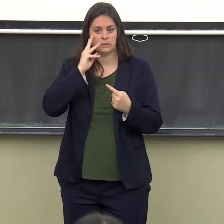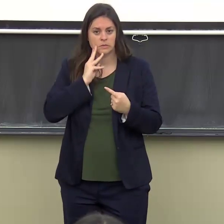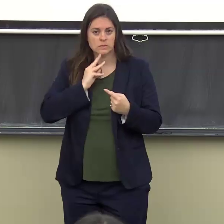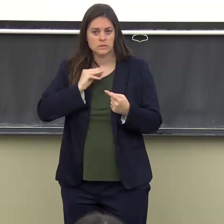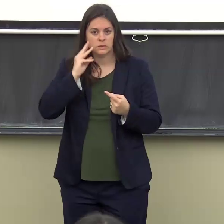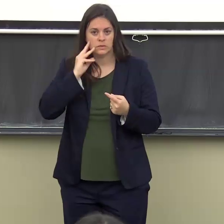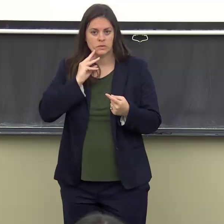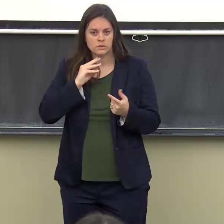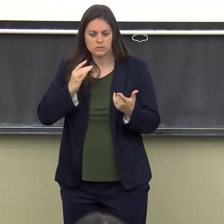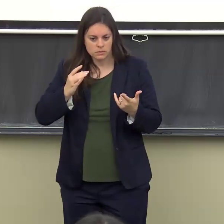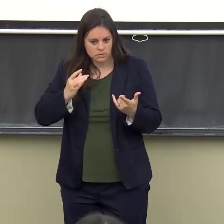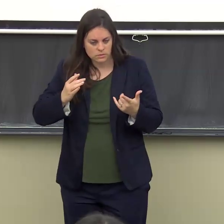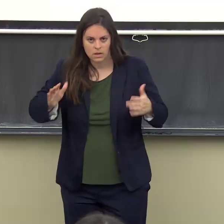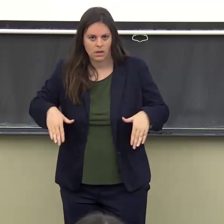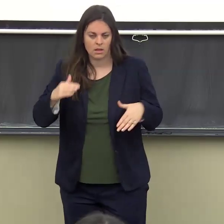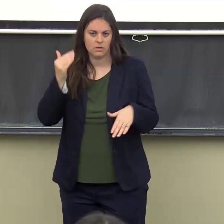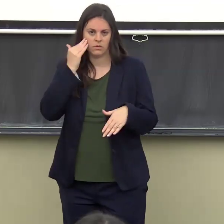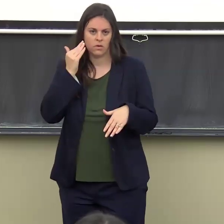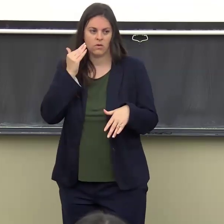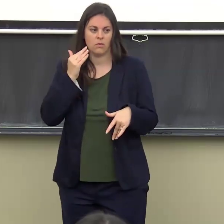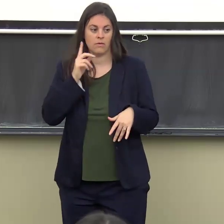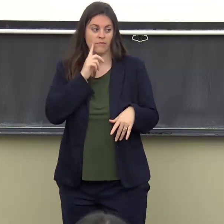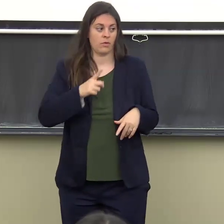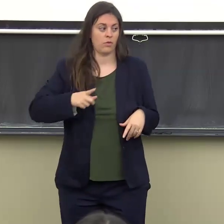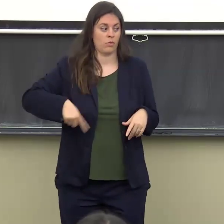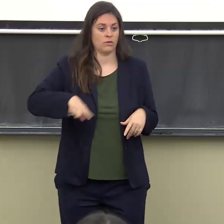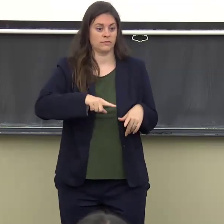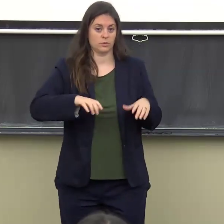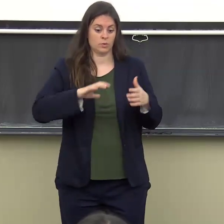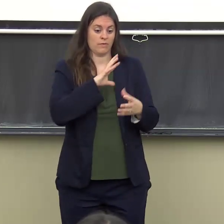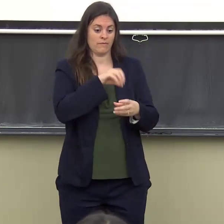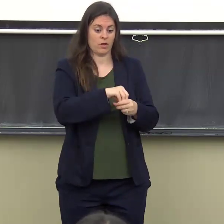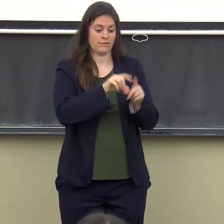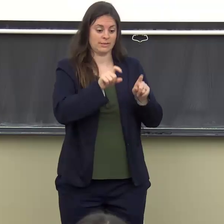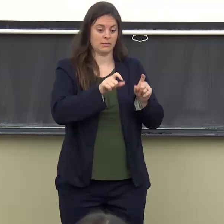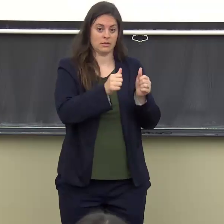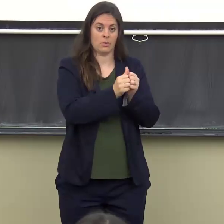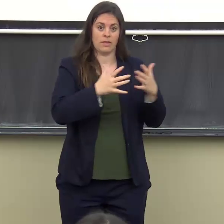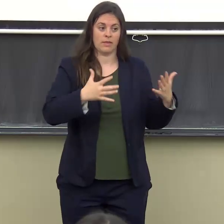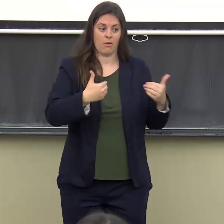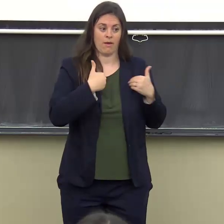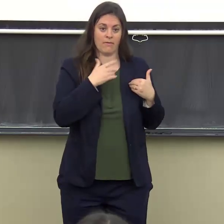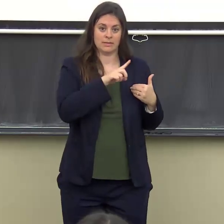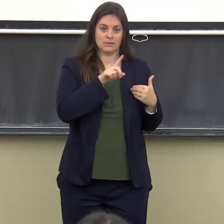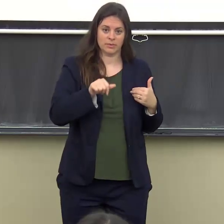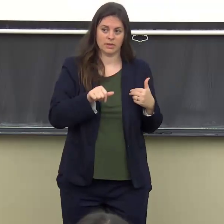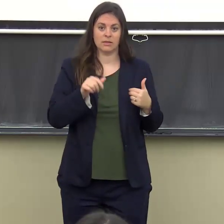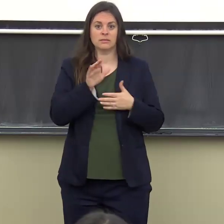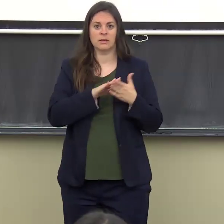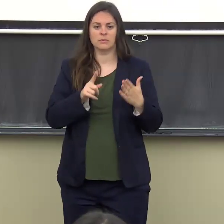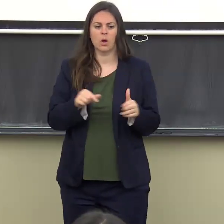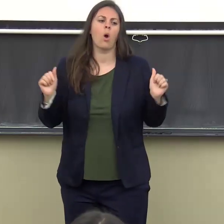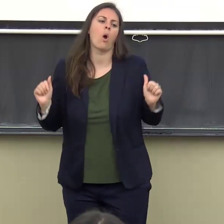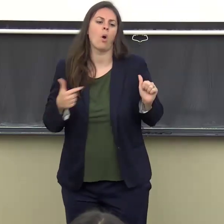like. And even for those of us that do testing who may not ourselves have a disability, some of you, we could just,